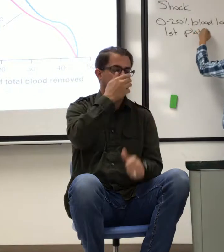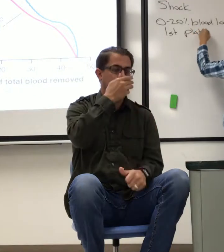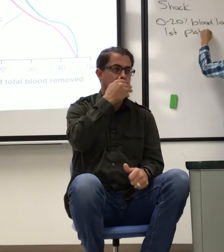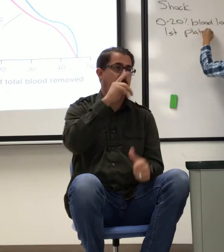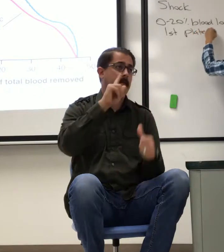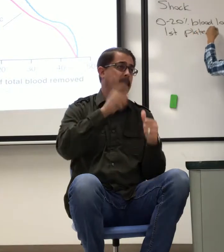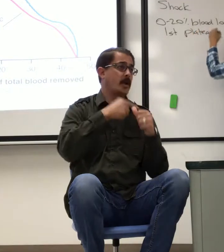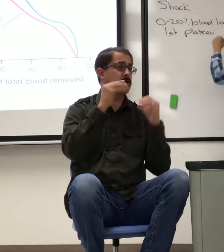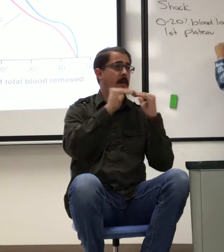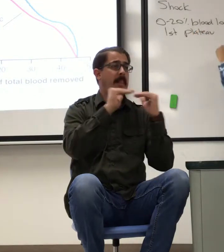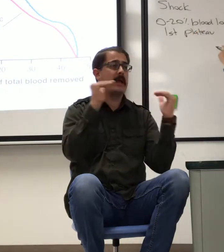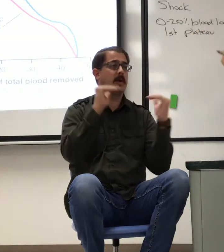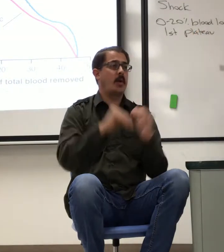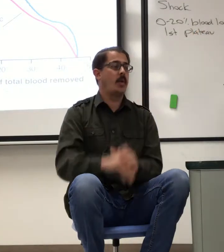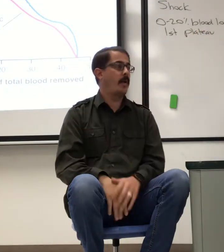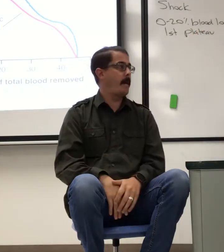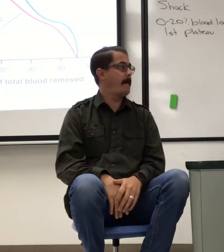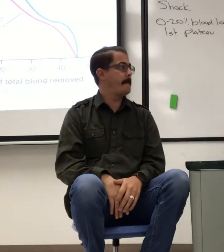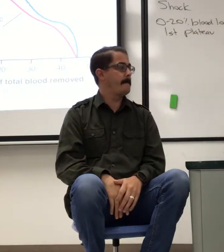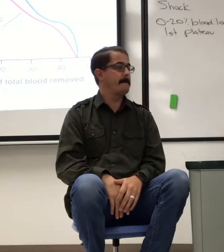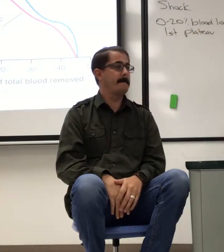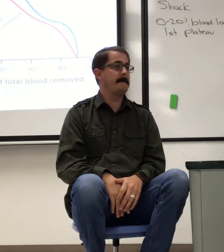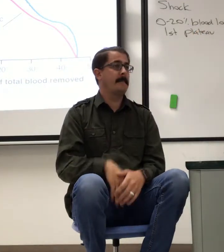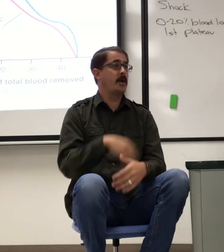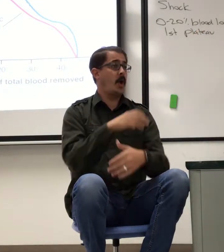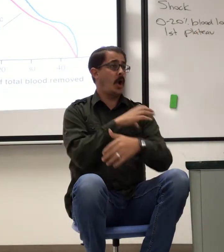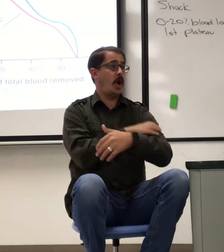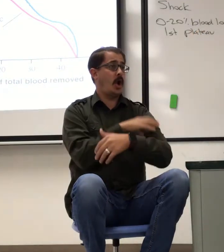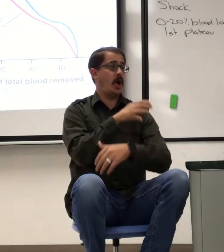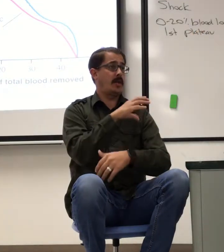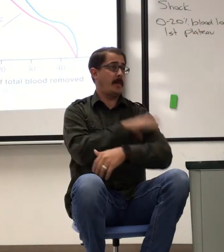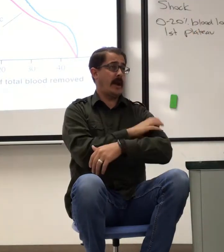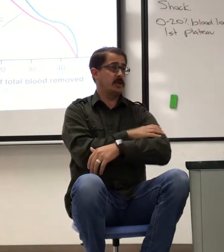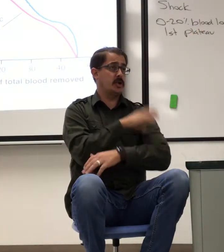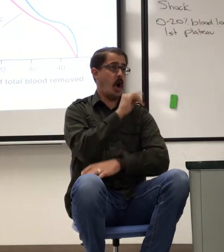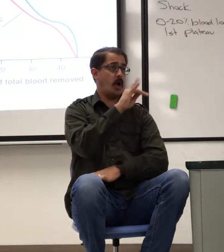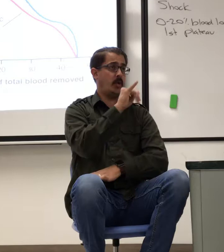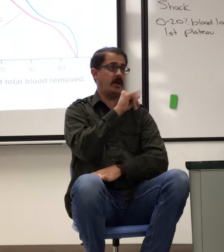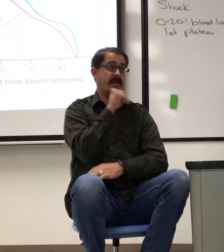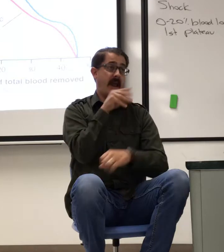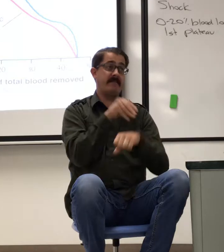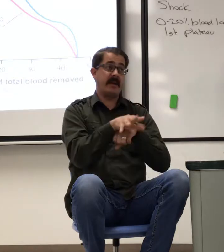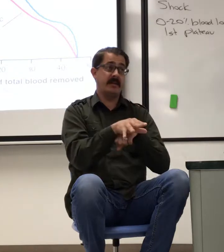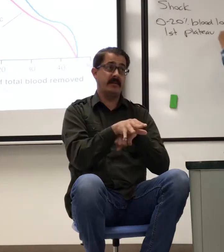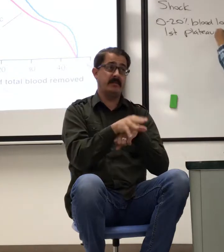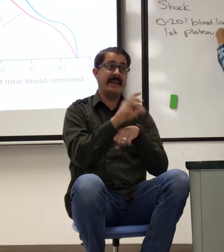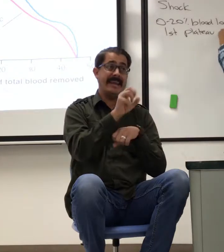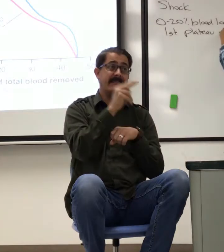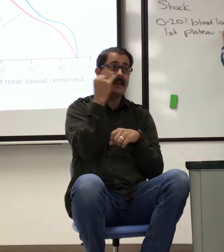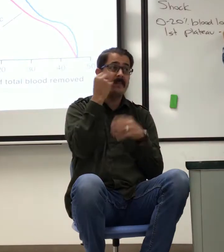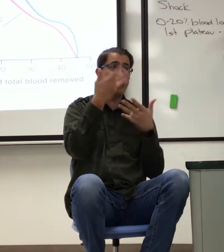plateau, where arterial pressure is not affected.